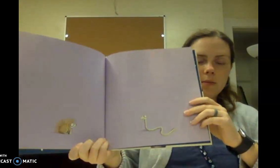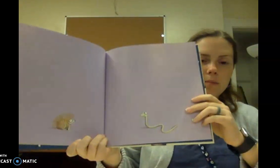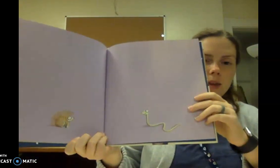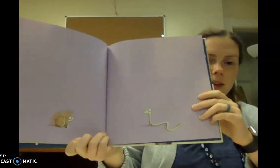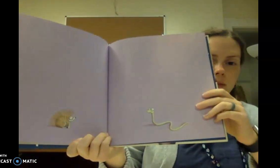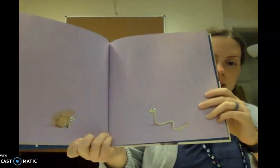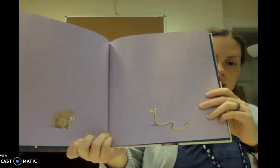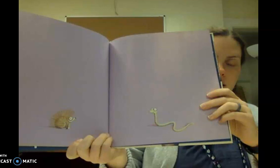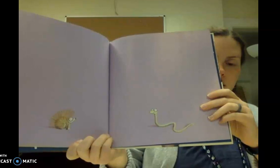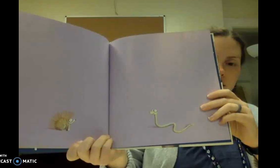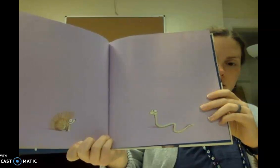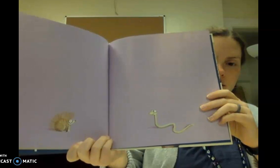But maybe,